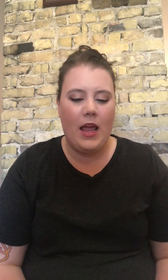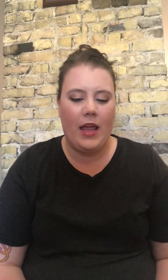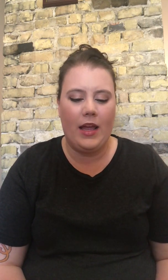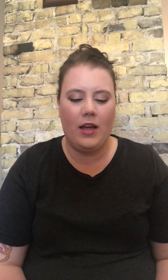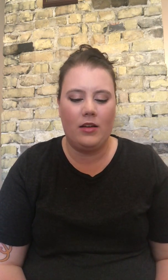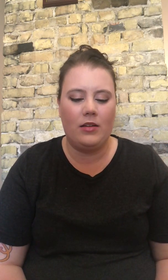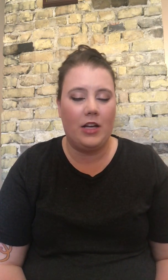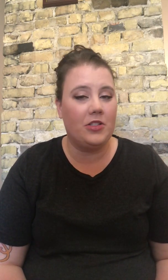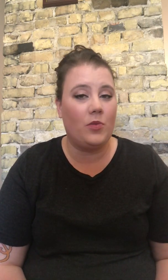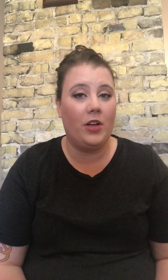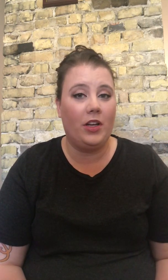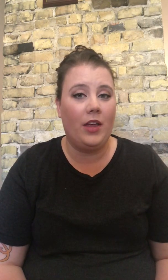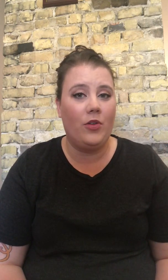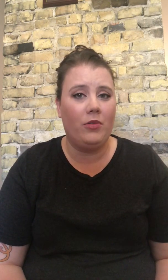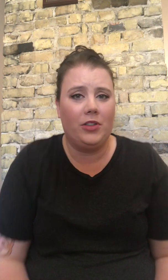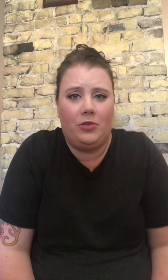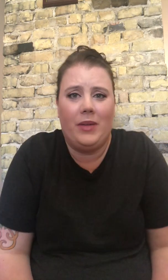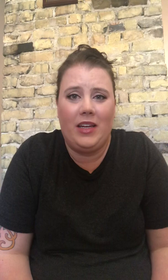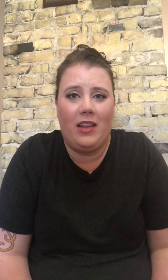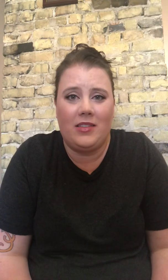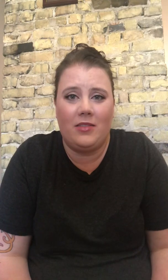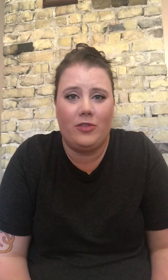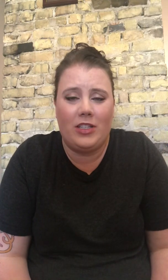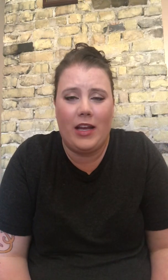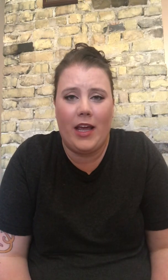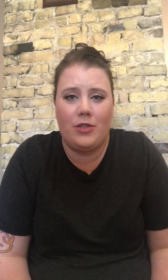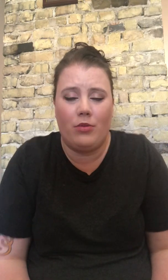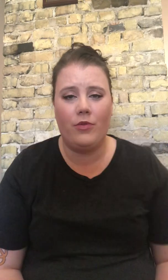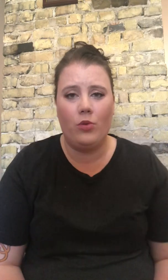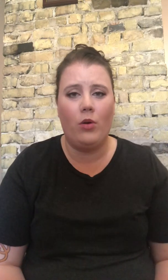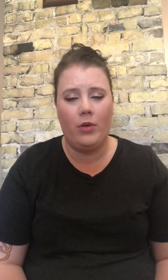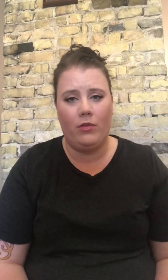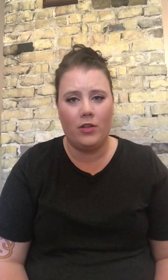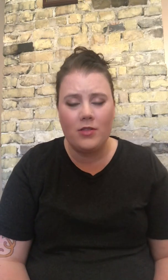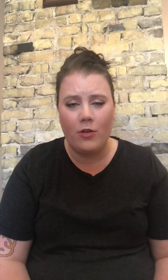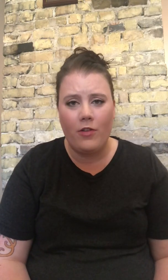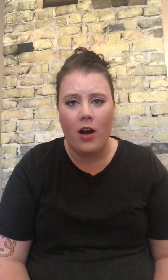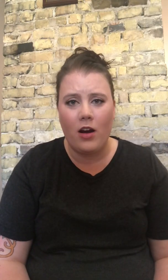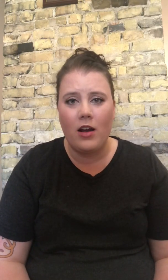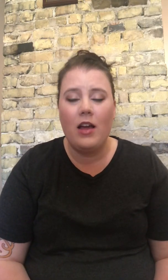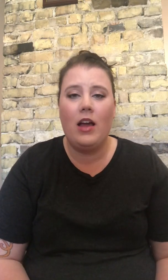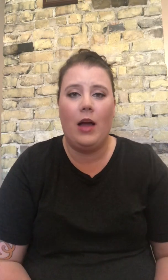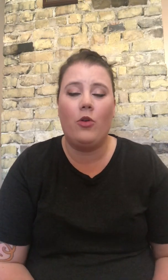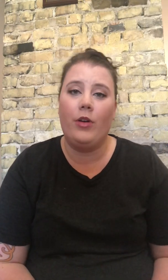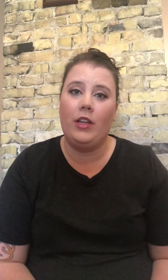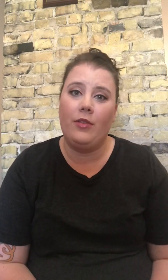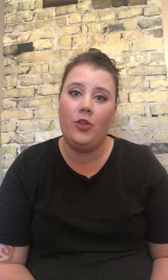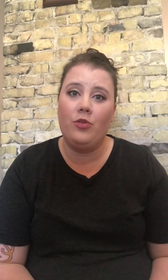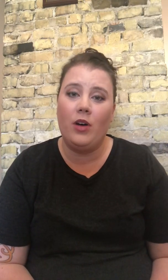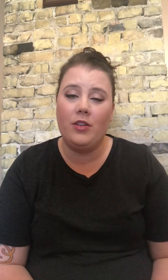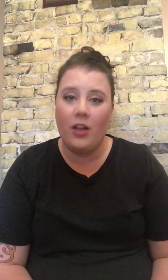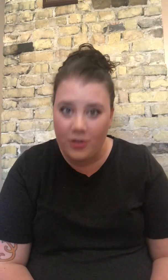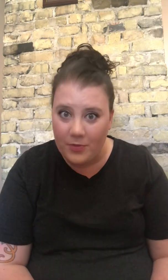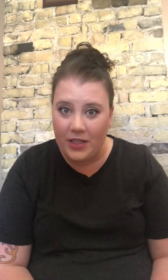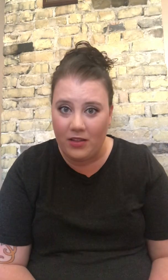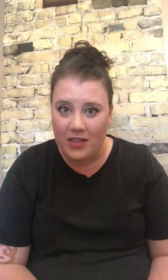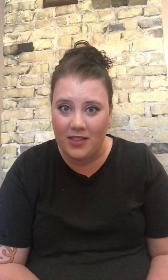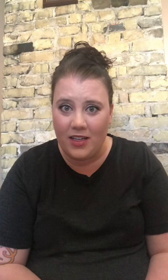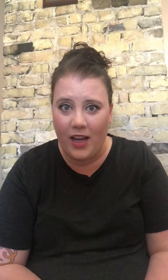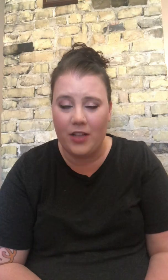And I just wanted to give you a little mini lesson for today to review what we've learned so far. I'm going to give you another mini lesson and share